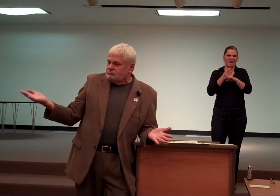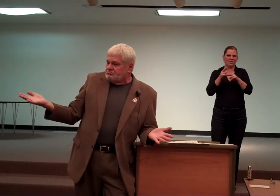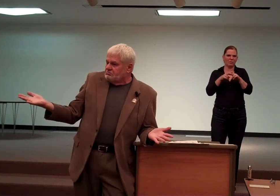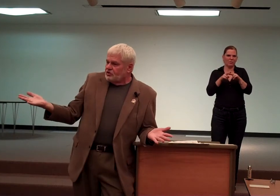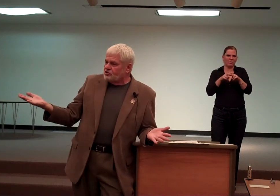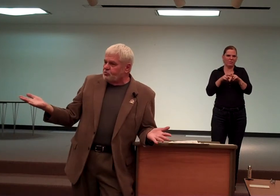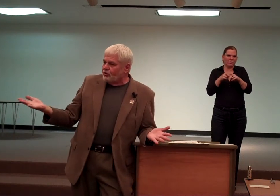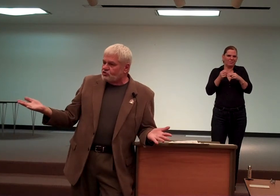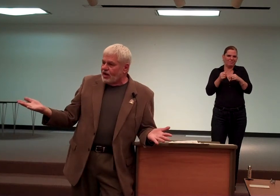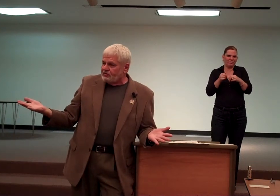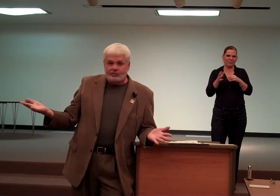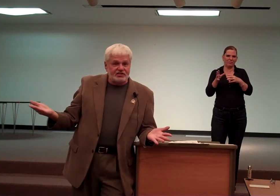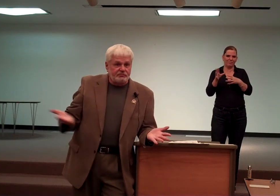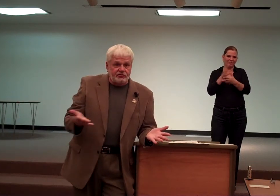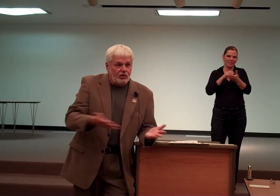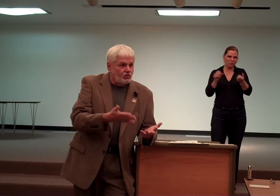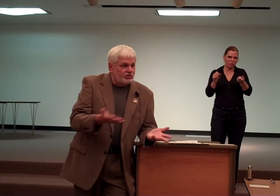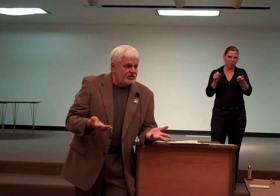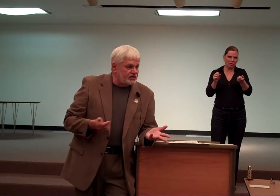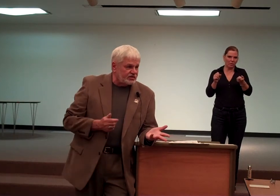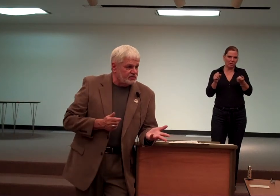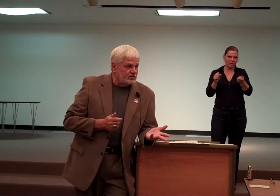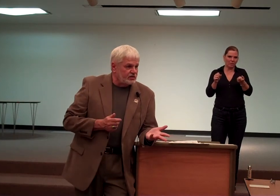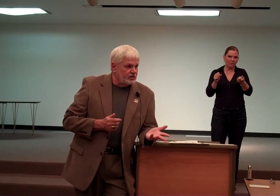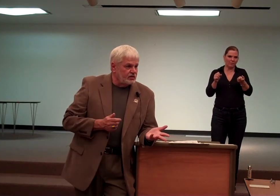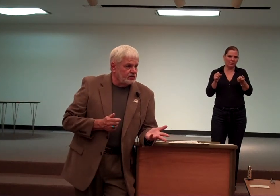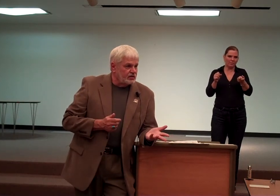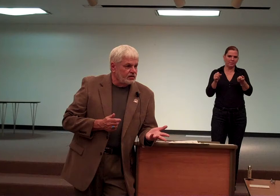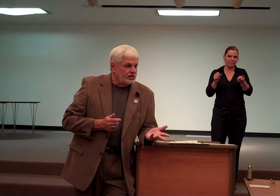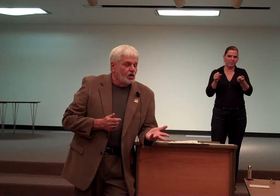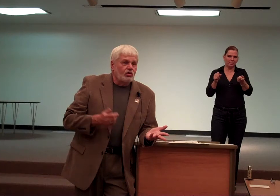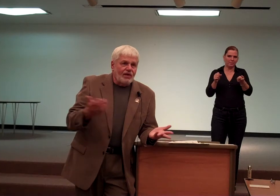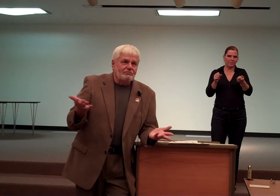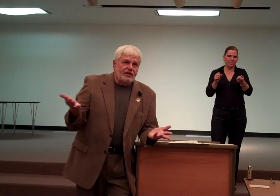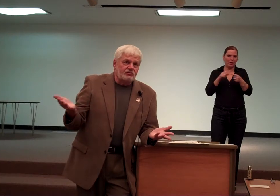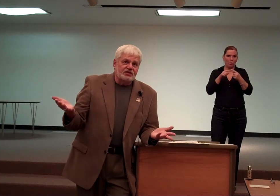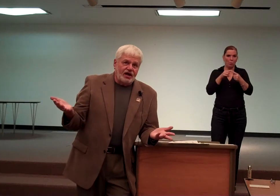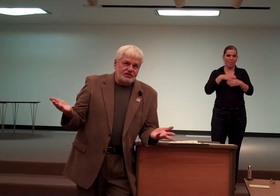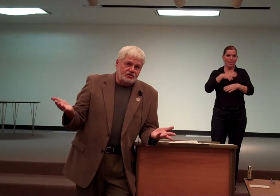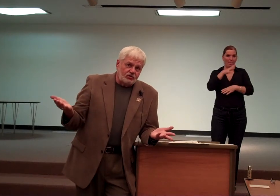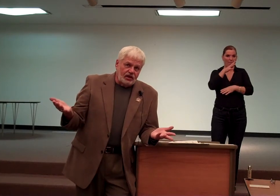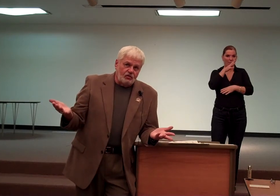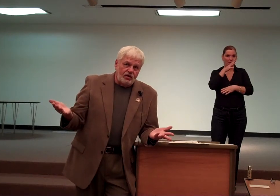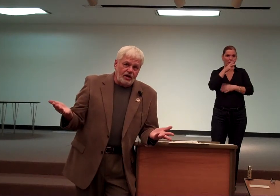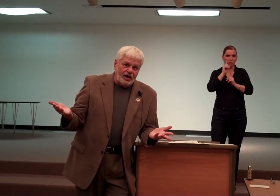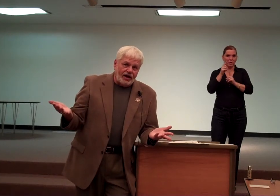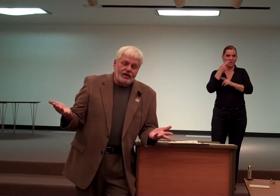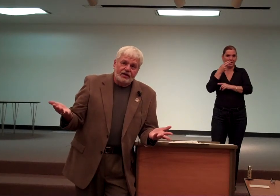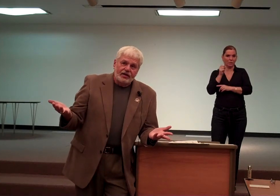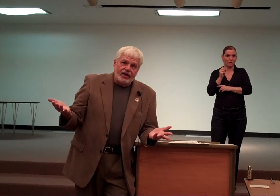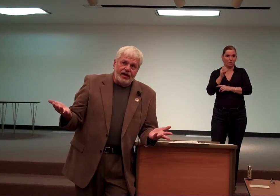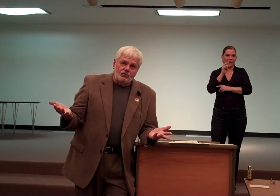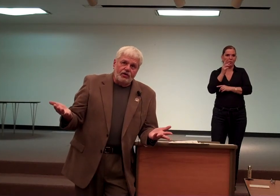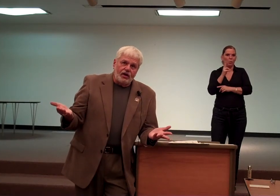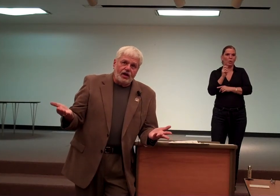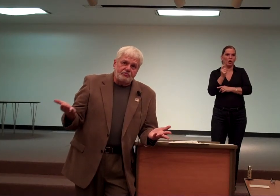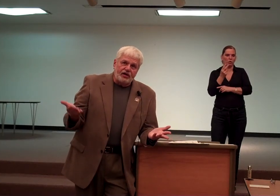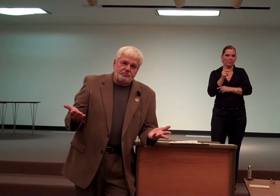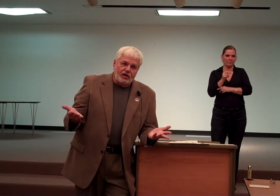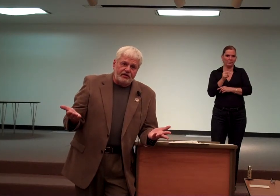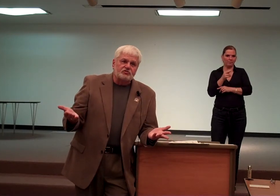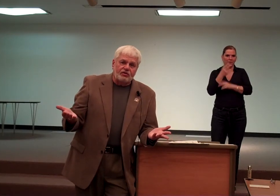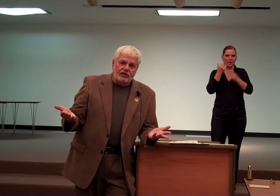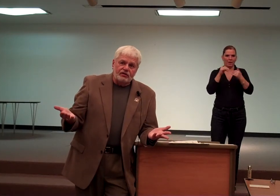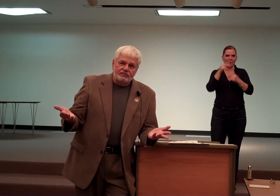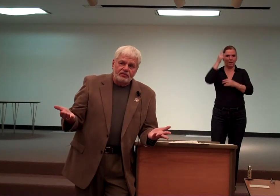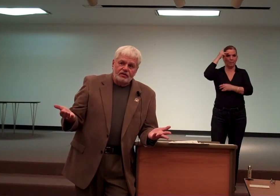because there's no point in traveling except for local conditions. When my mother was in high school at Weir High, and Weir High